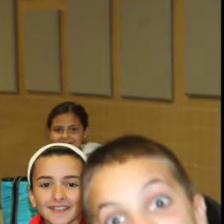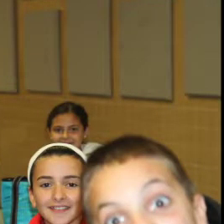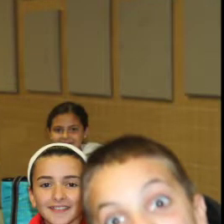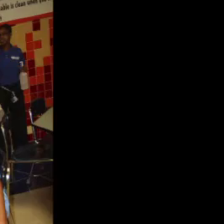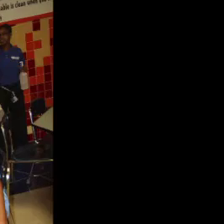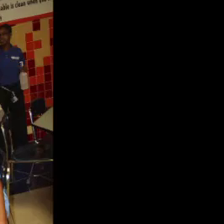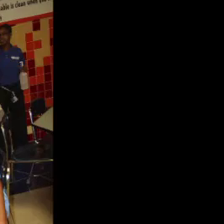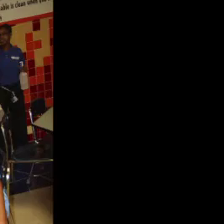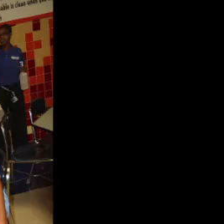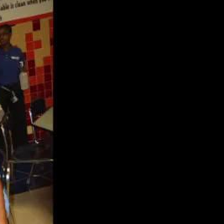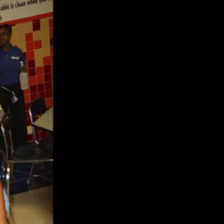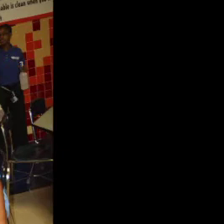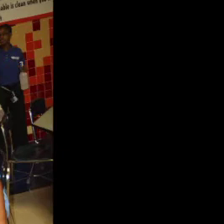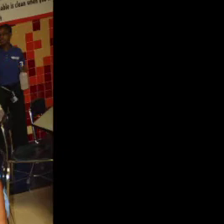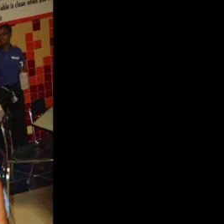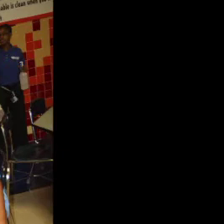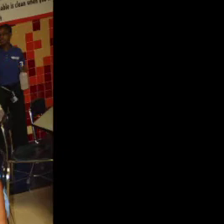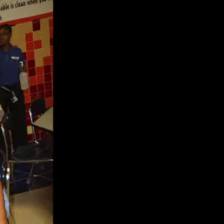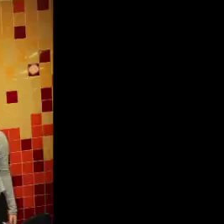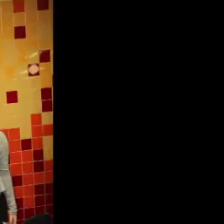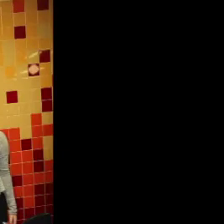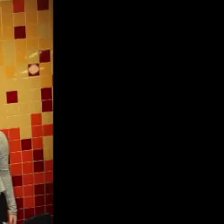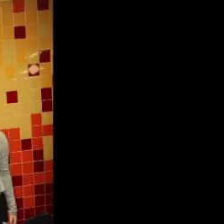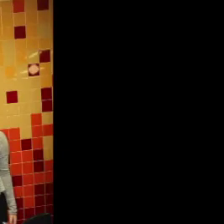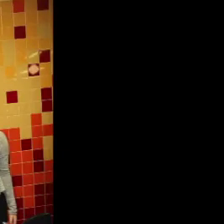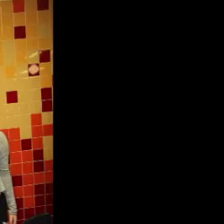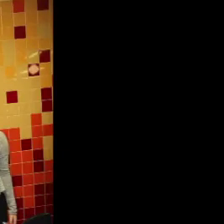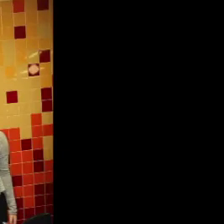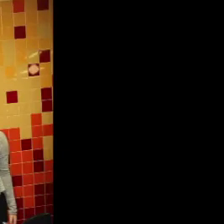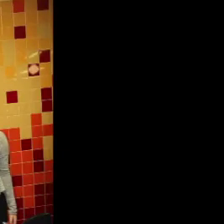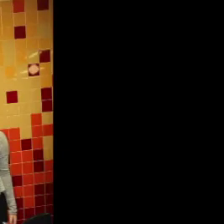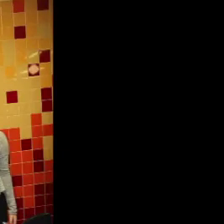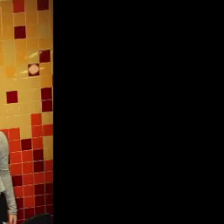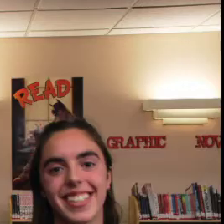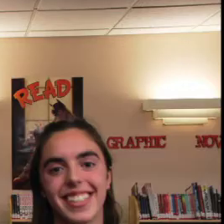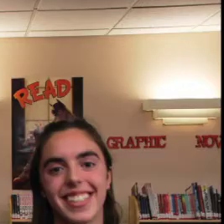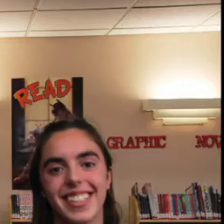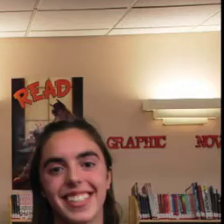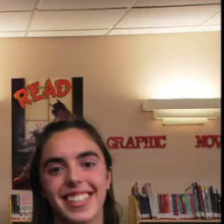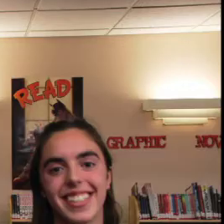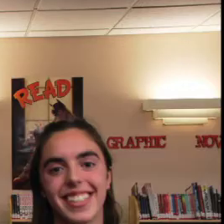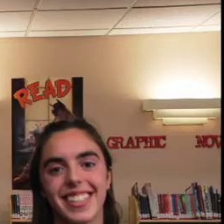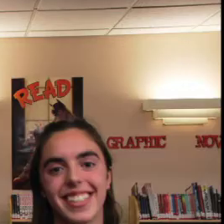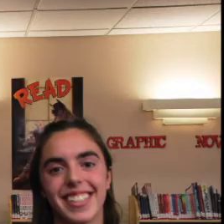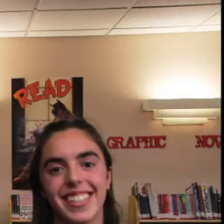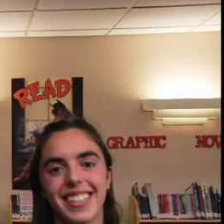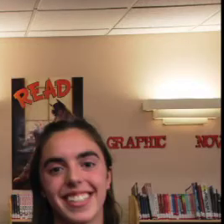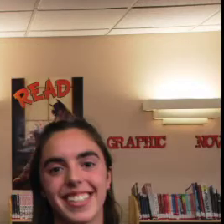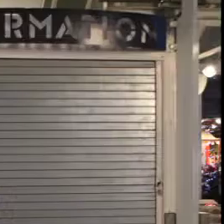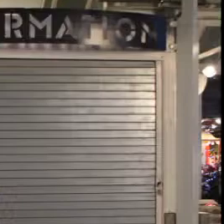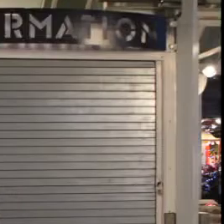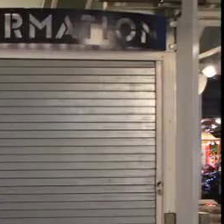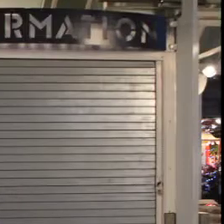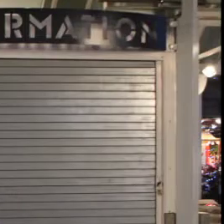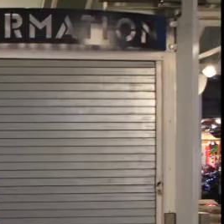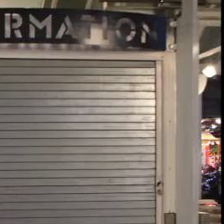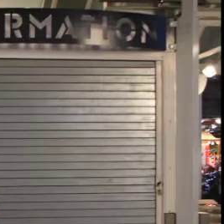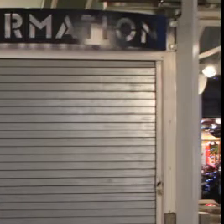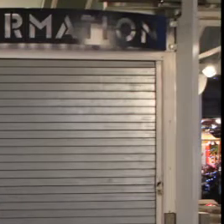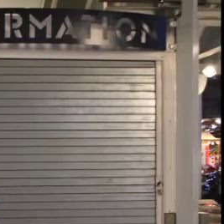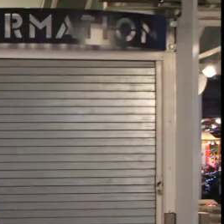to connect with our students and influence their lives at all levels, and was even more so